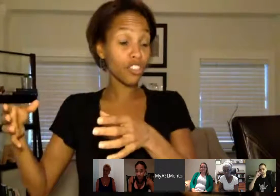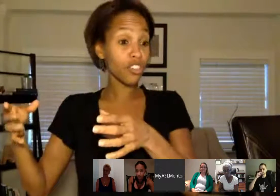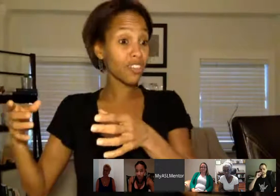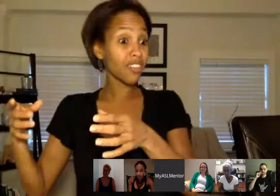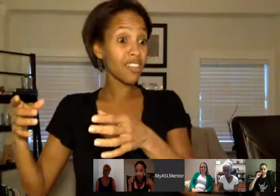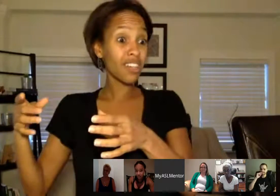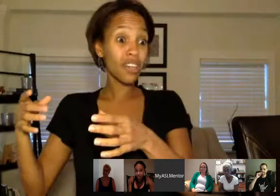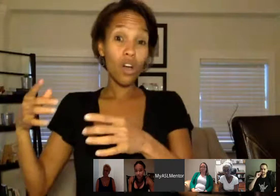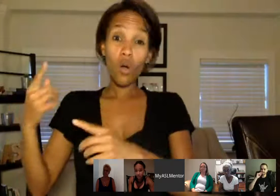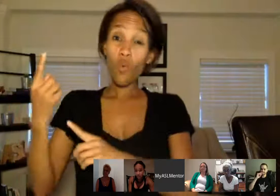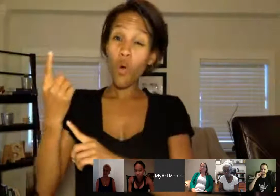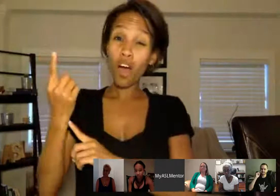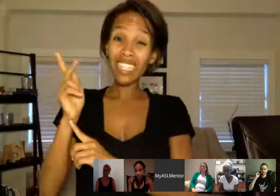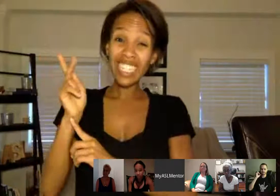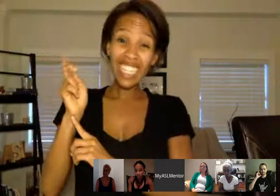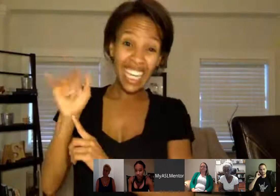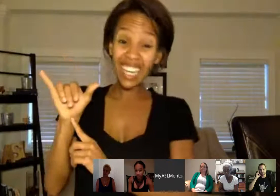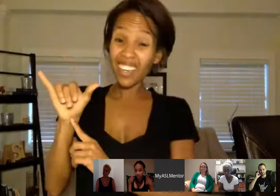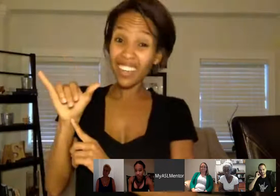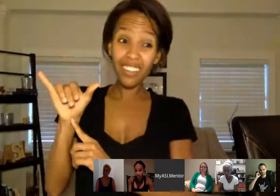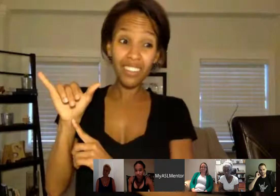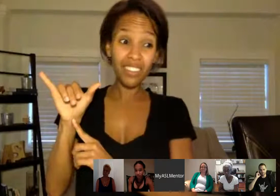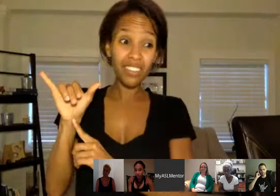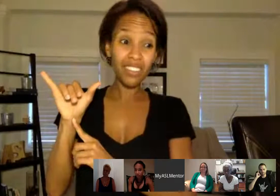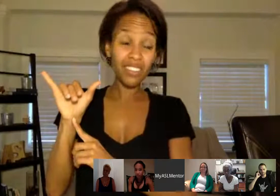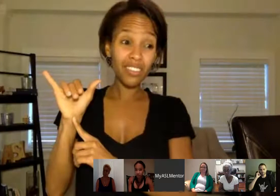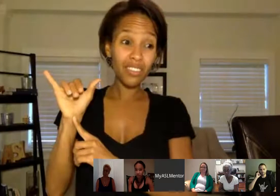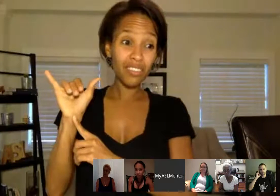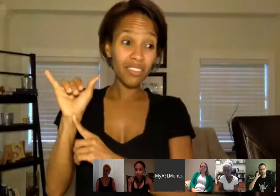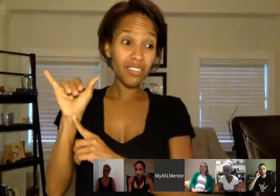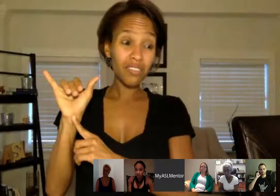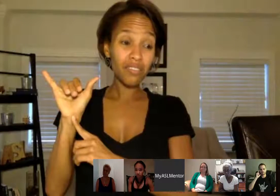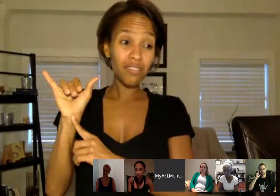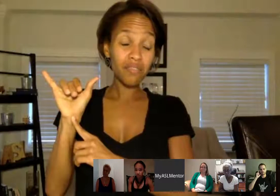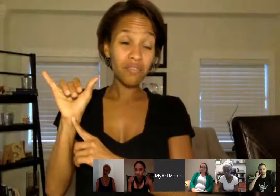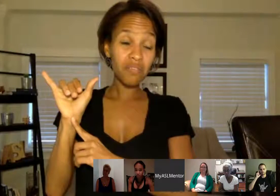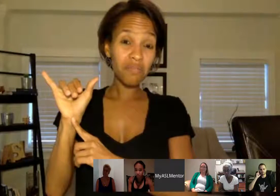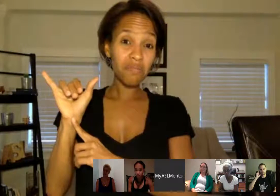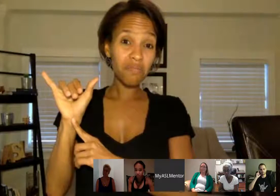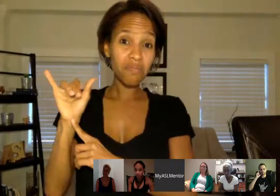sector, one key,